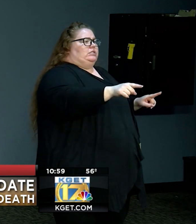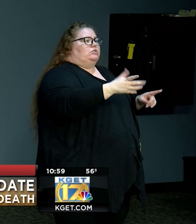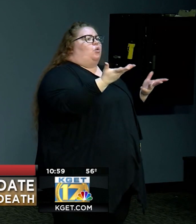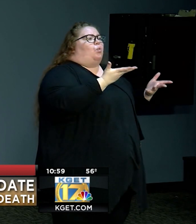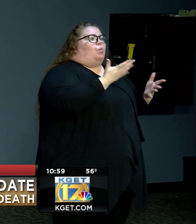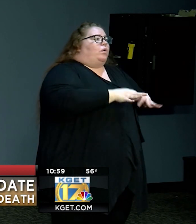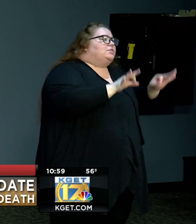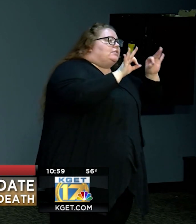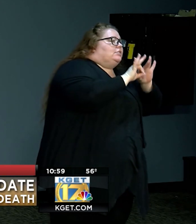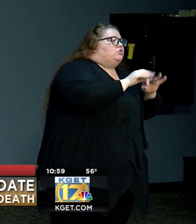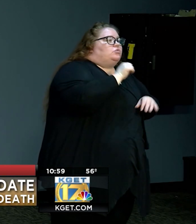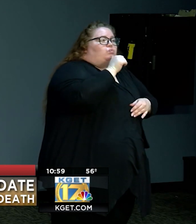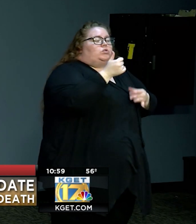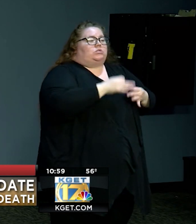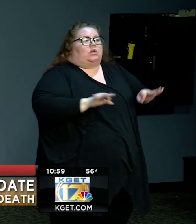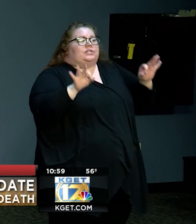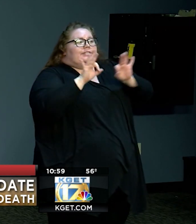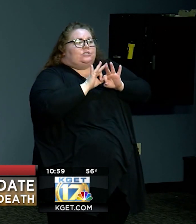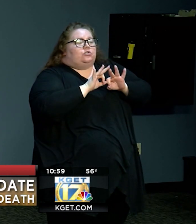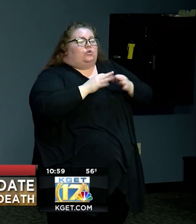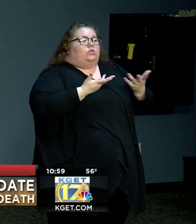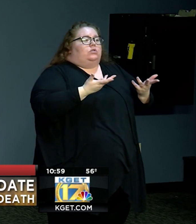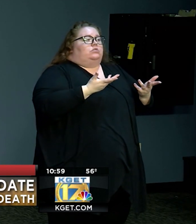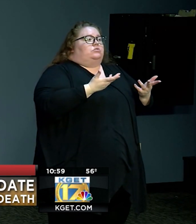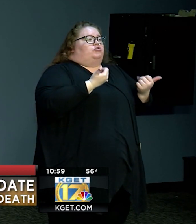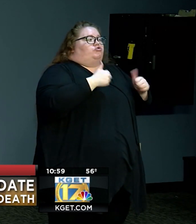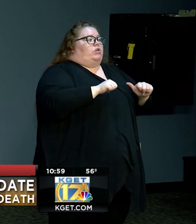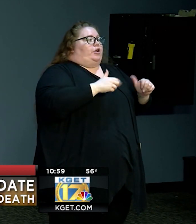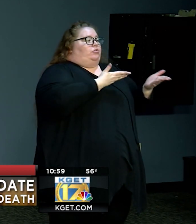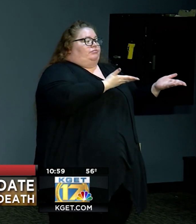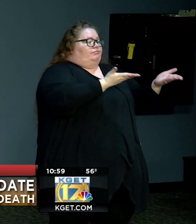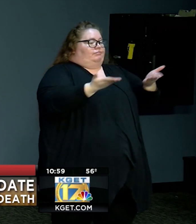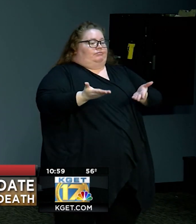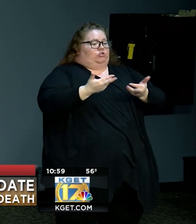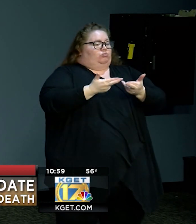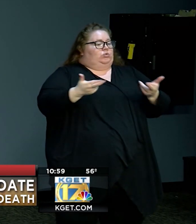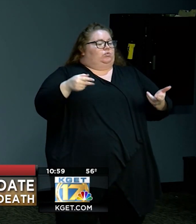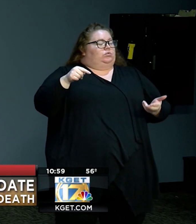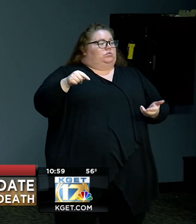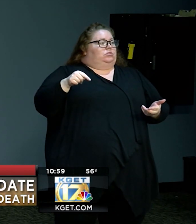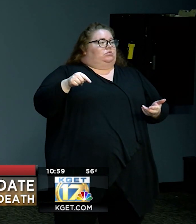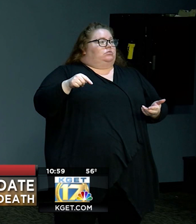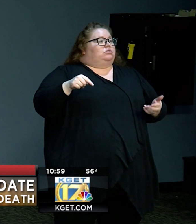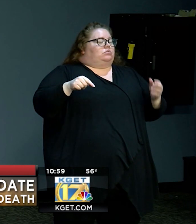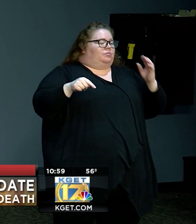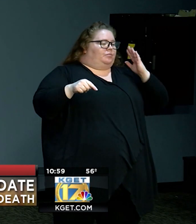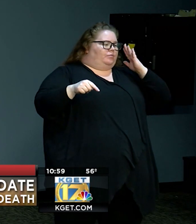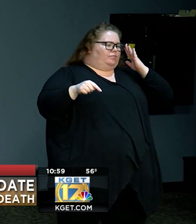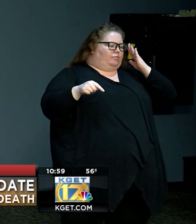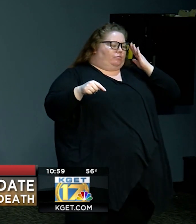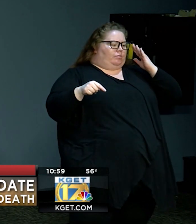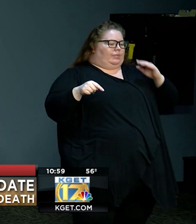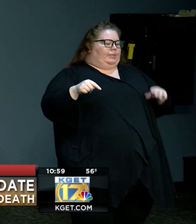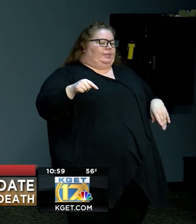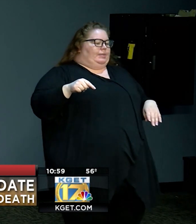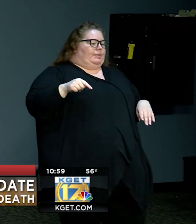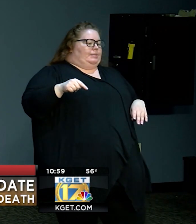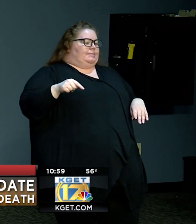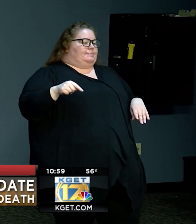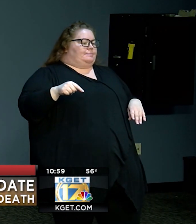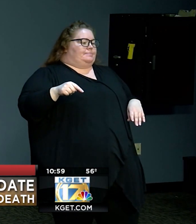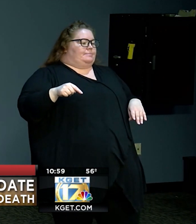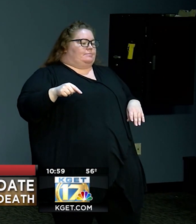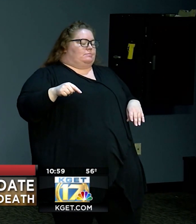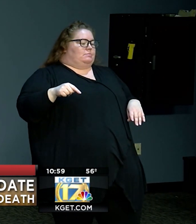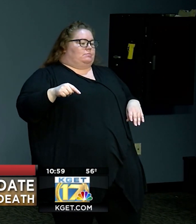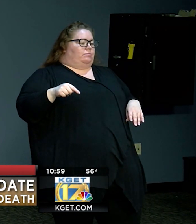or non-essential, trying to help direct them towards those resources. In addition, though, there have been resources that have been offered up